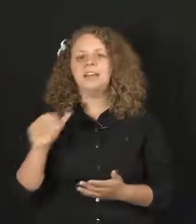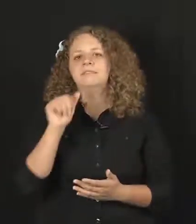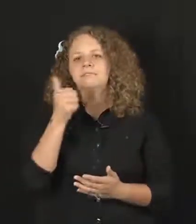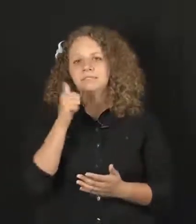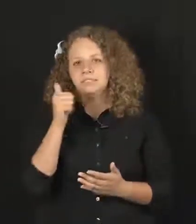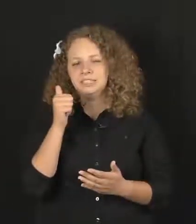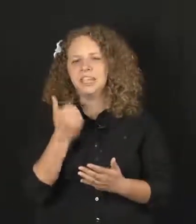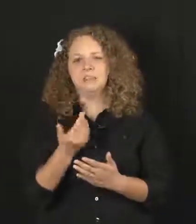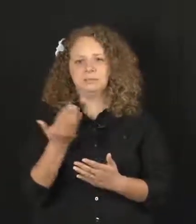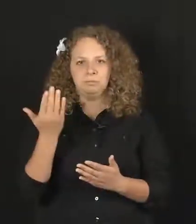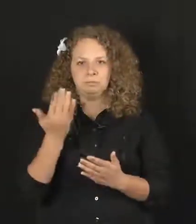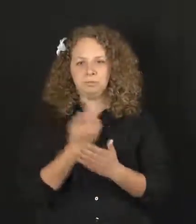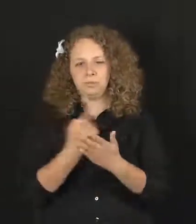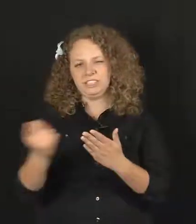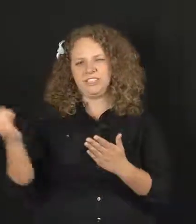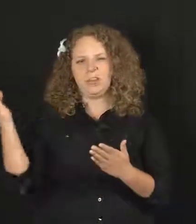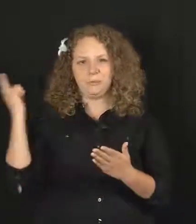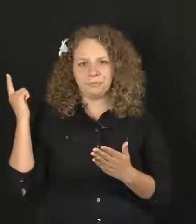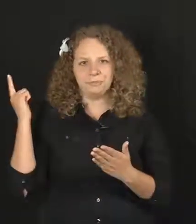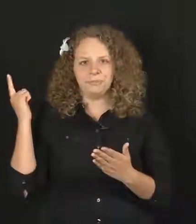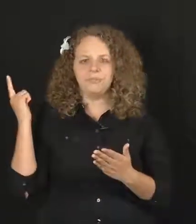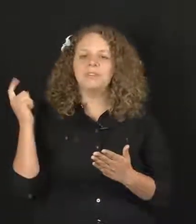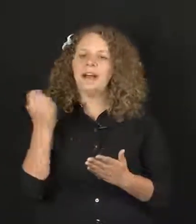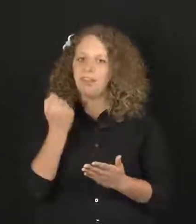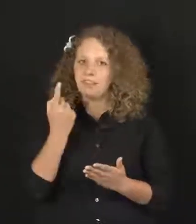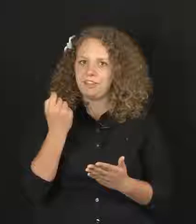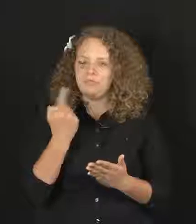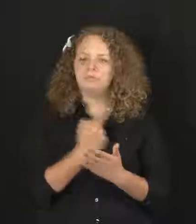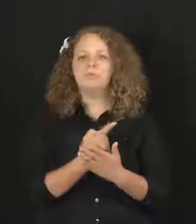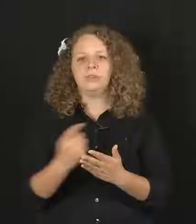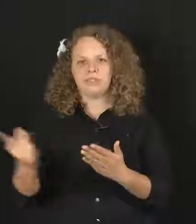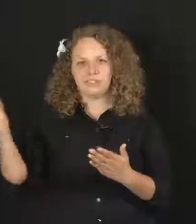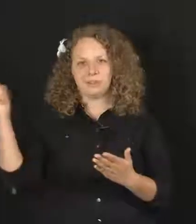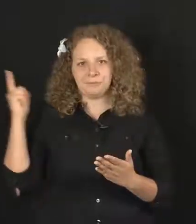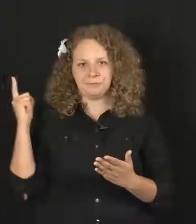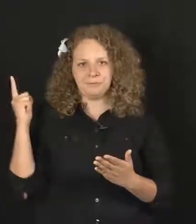sign 10 weeks ago, 11 weeks ago.